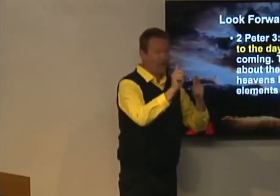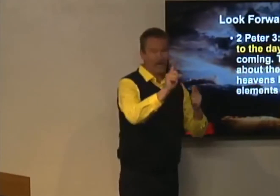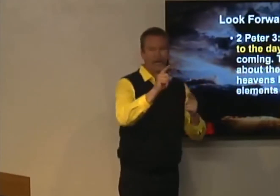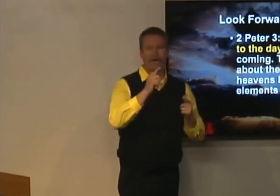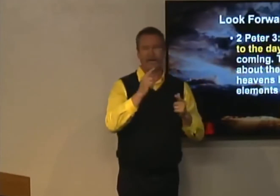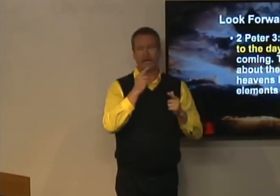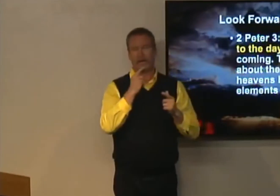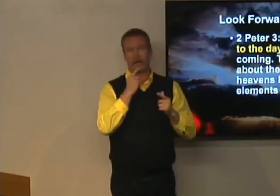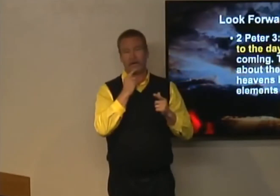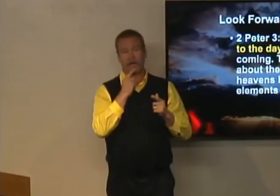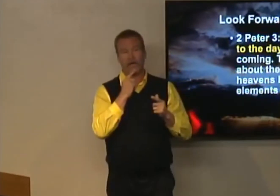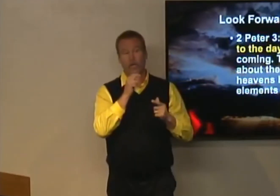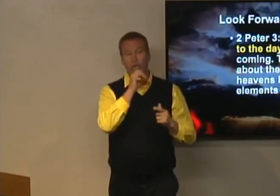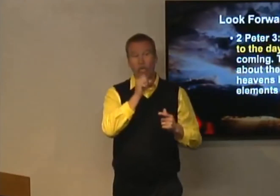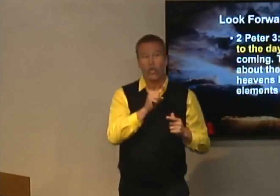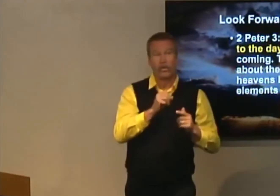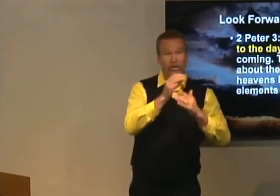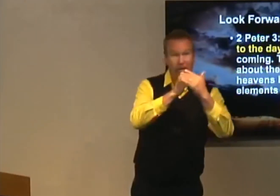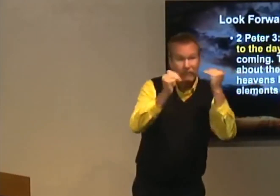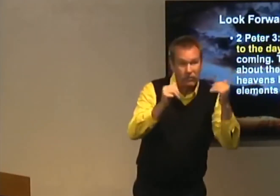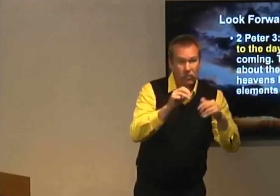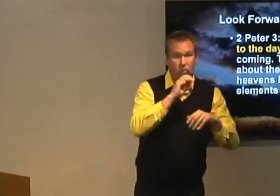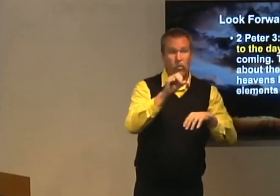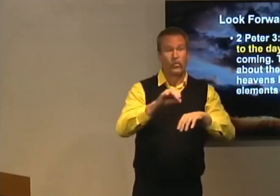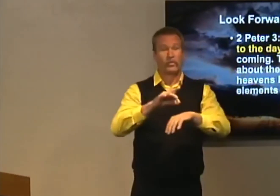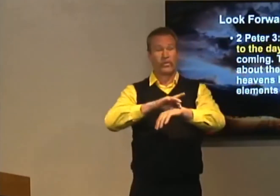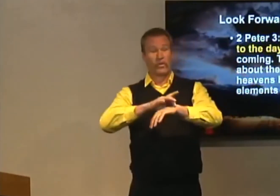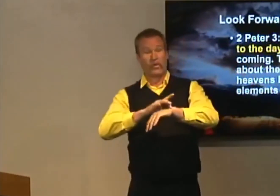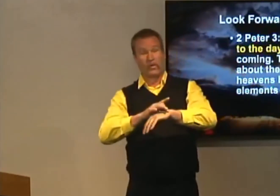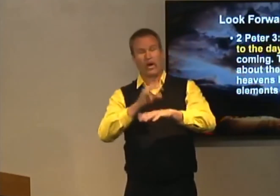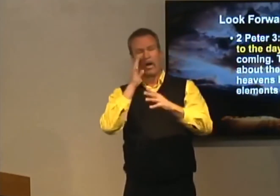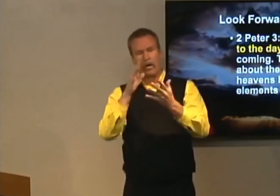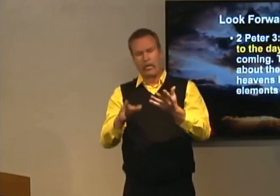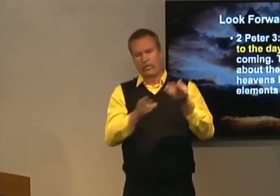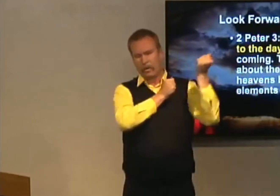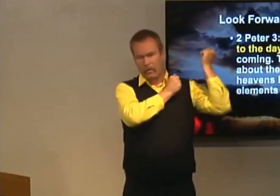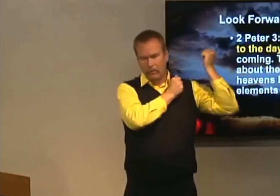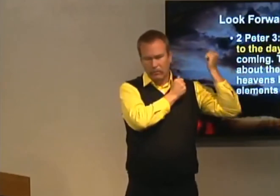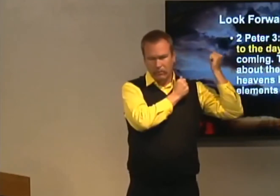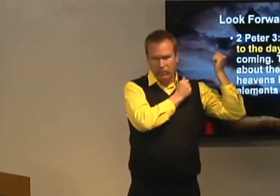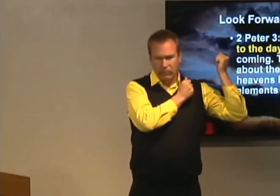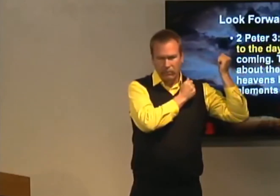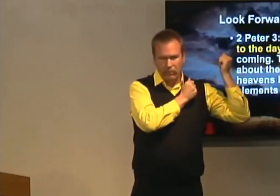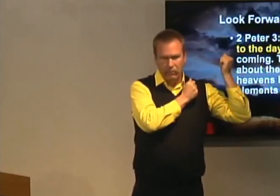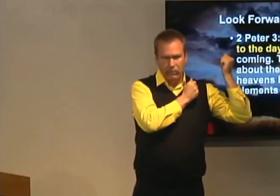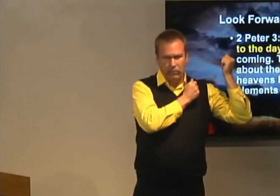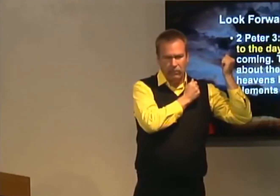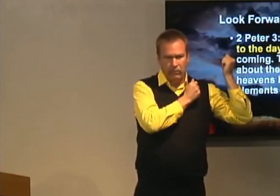And then it also says in Revelation 21:1, the heavens and the earth will all pass